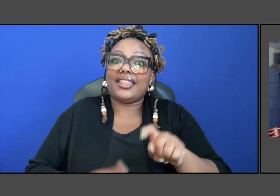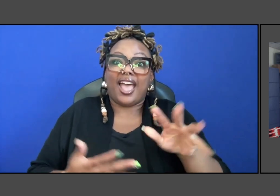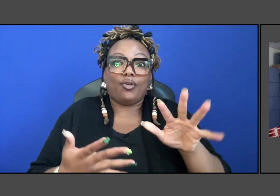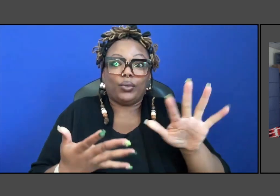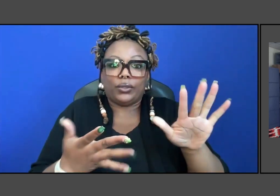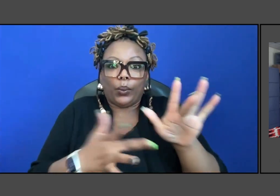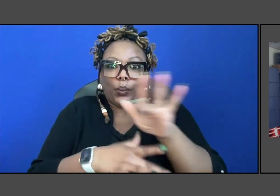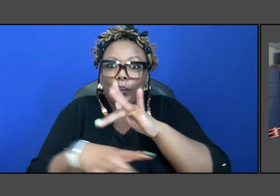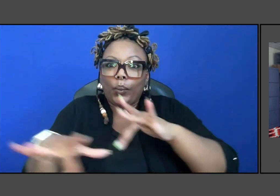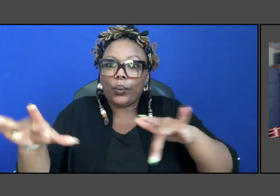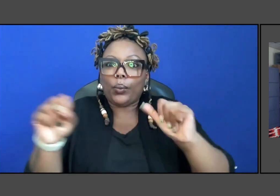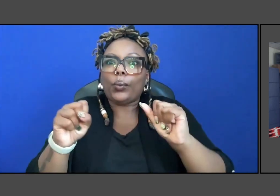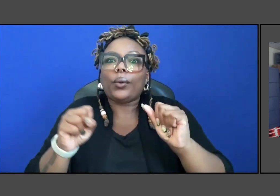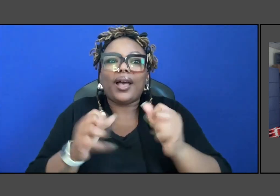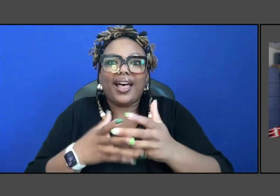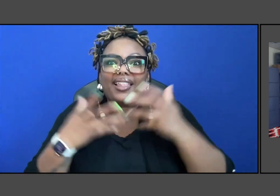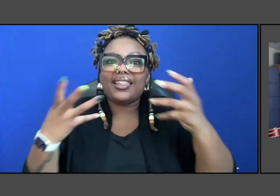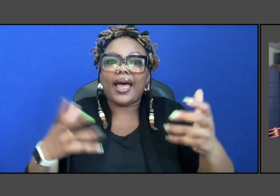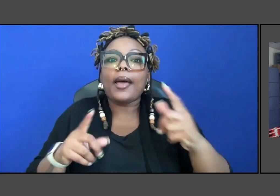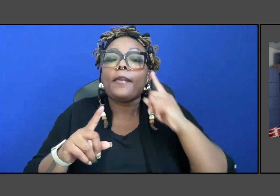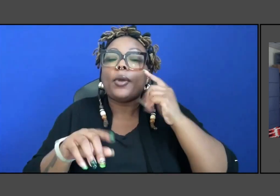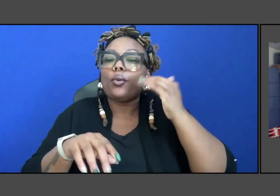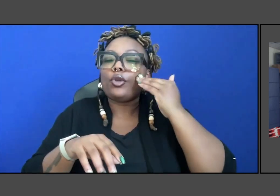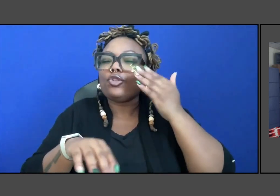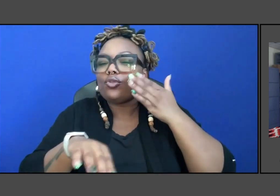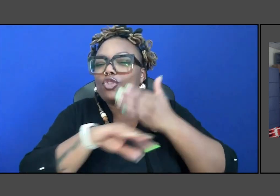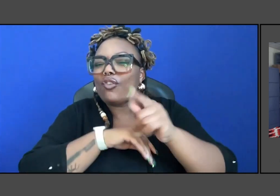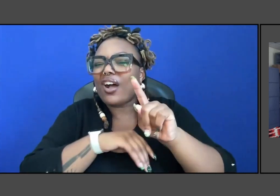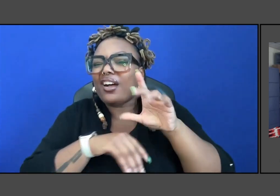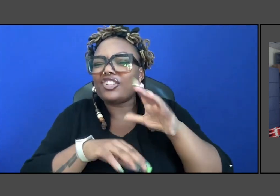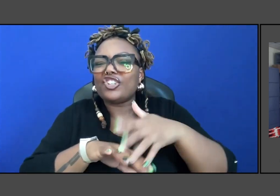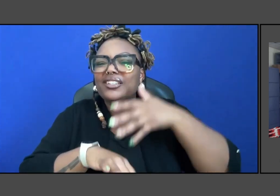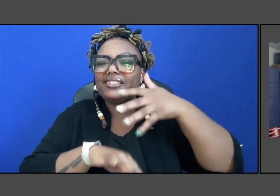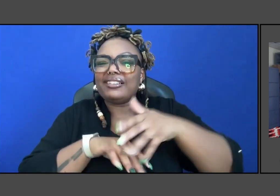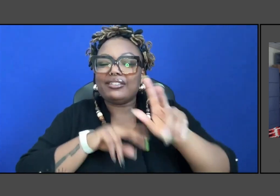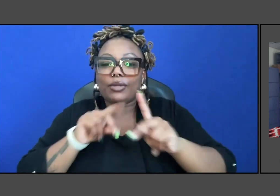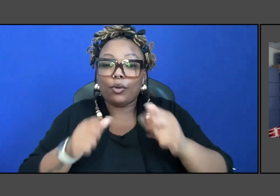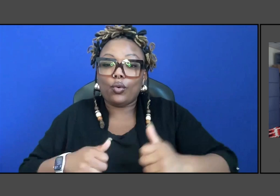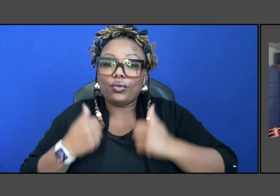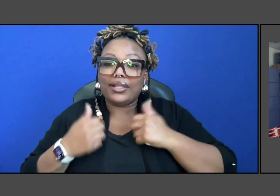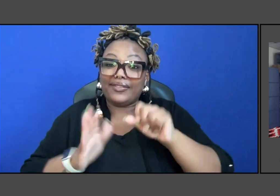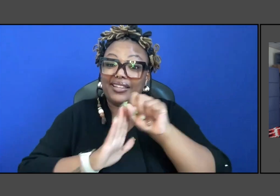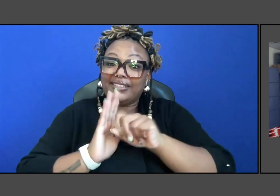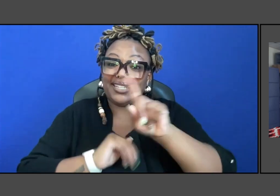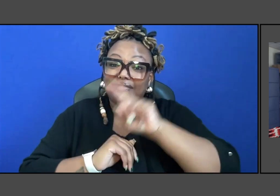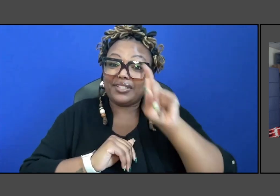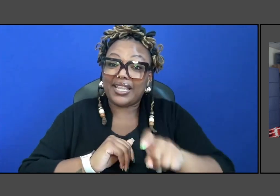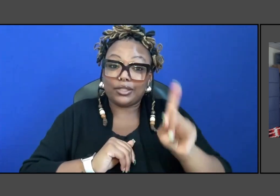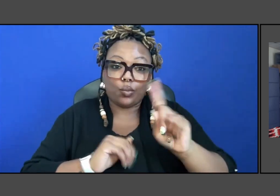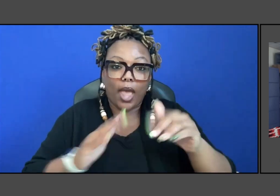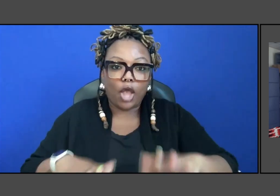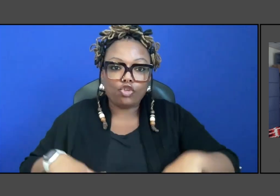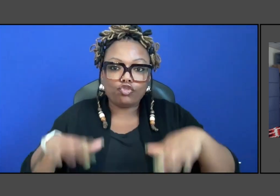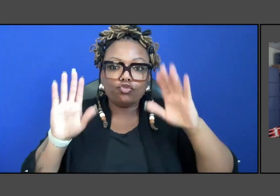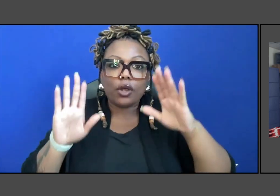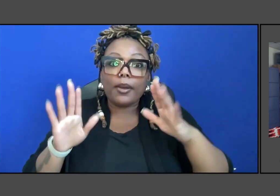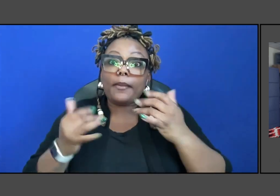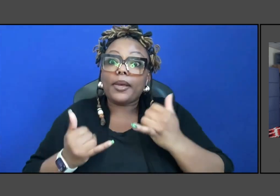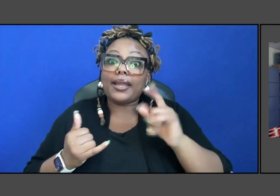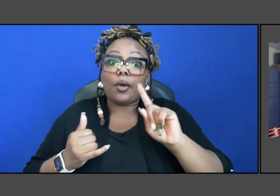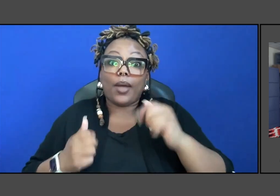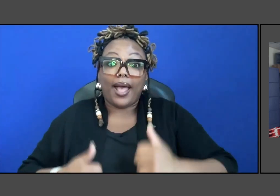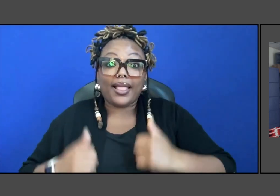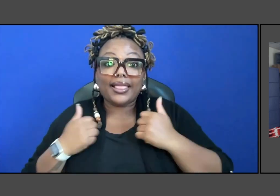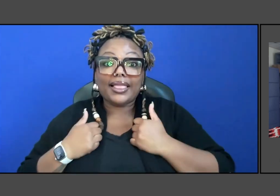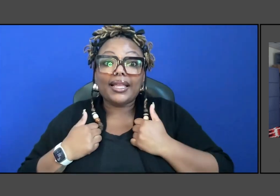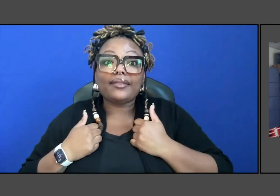hundreds of indigenous distinct peoples in Texas, where I grew up. And here, where I live, we have